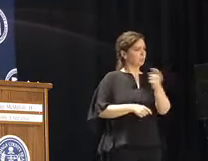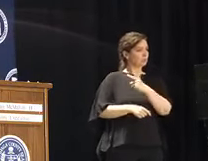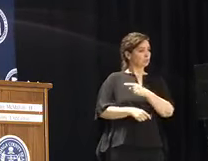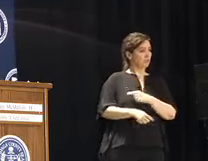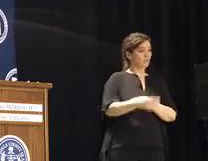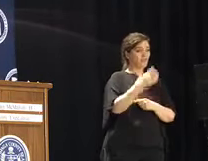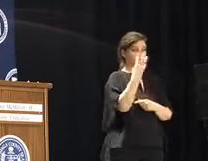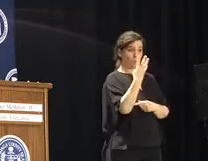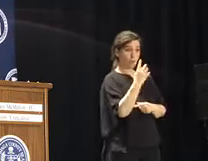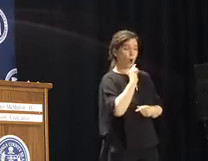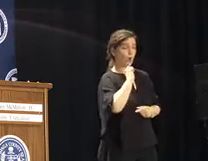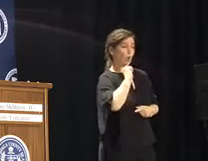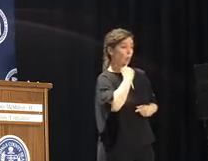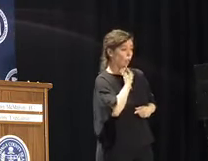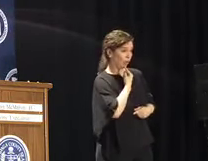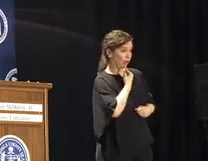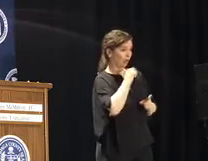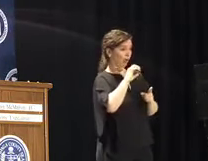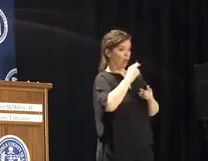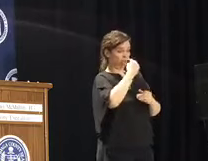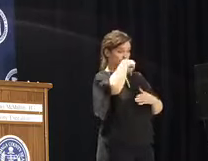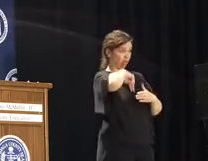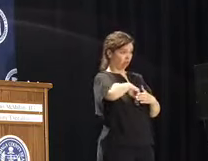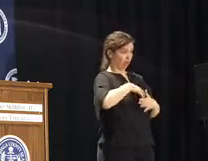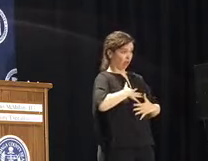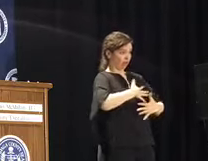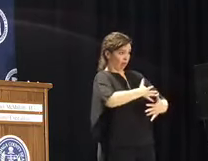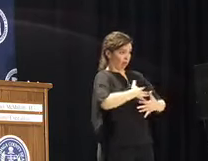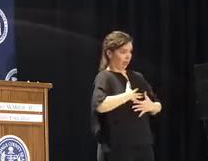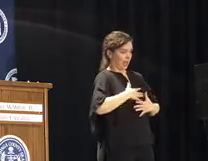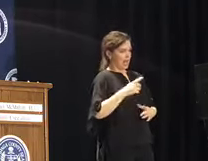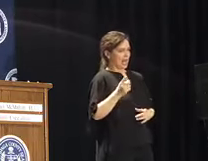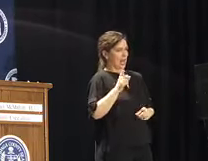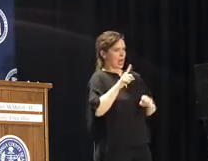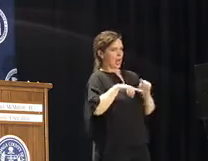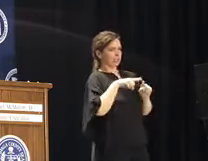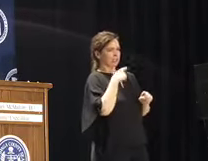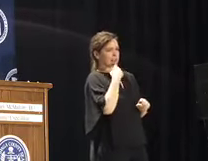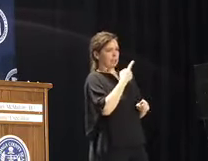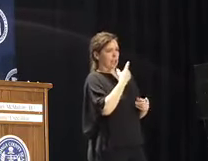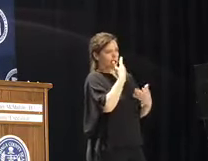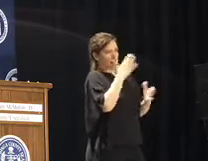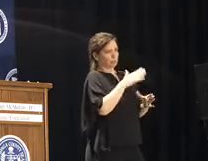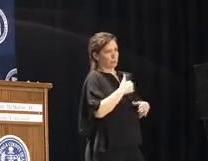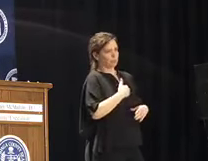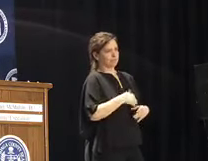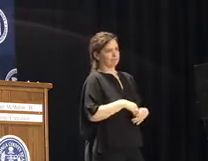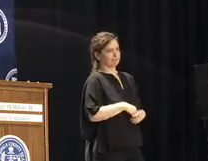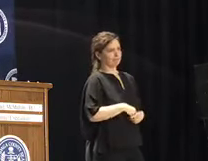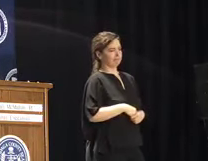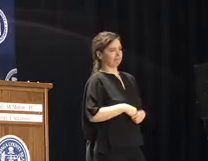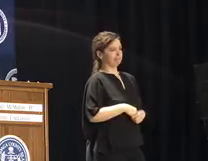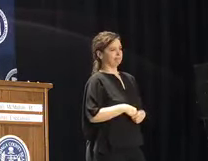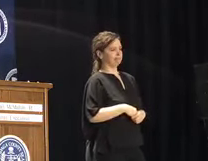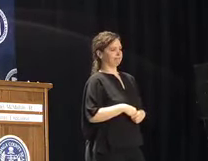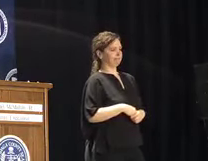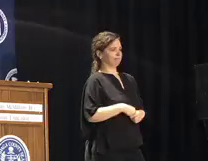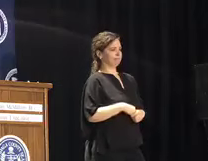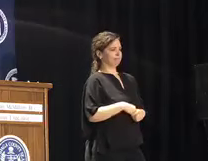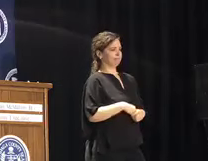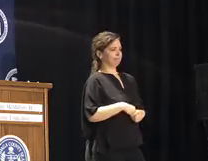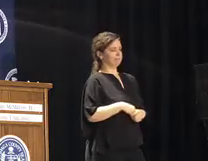don't know if they're on ventilators or not. I would make anybody can make assumptions that they're in a fight.